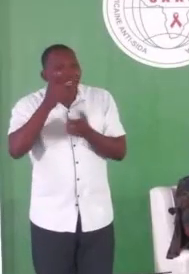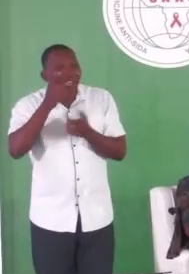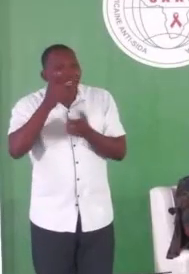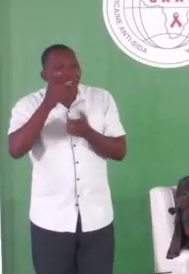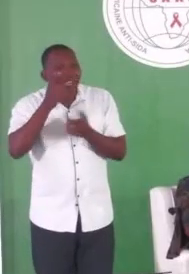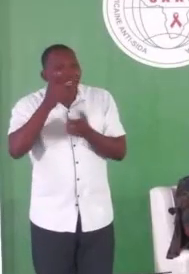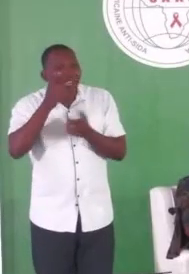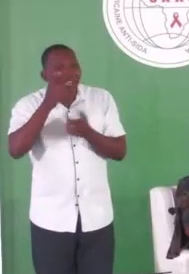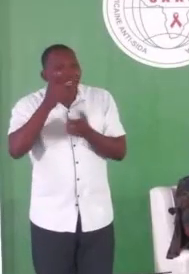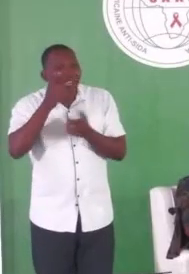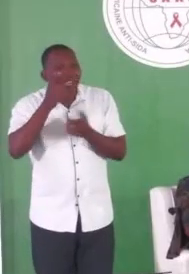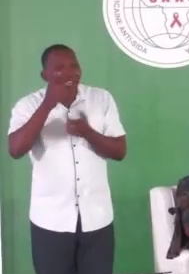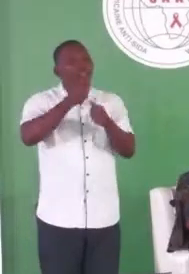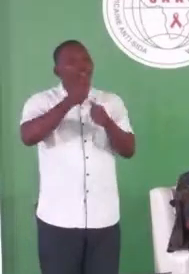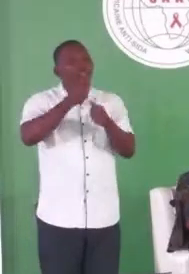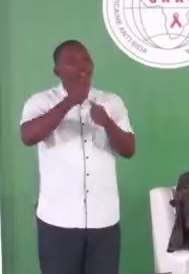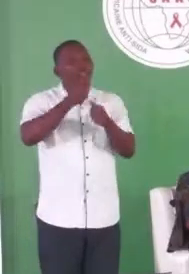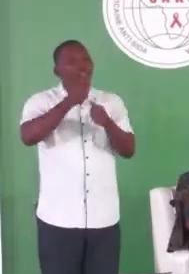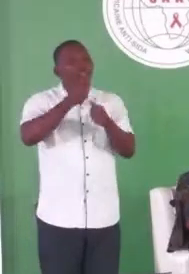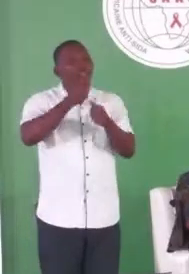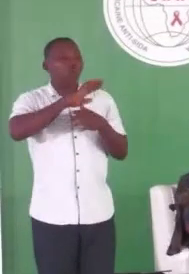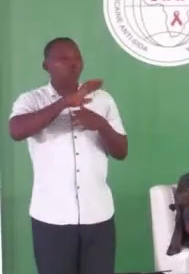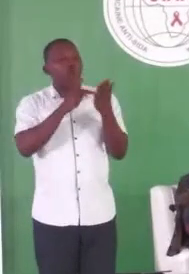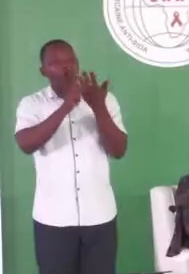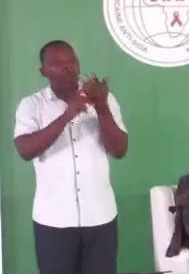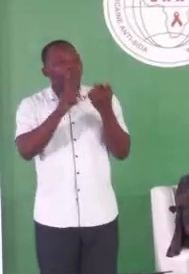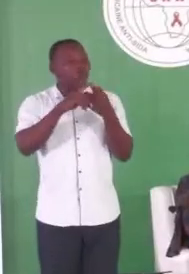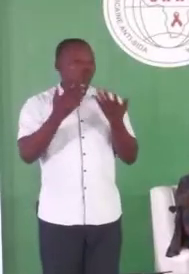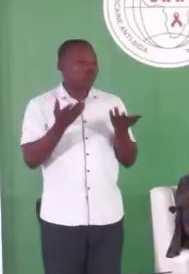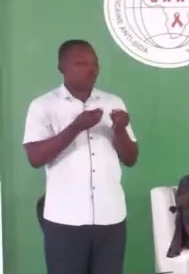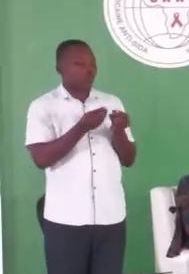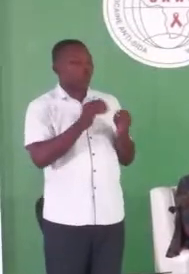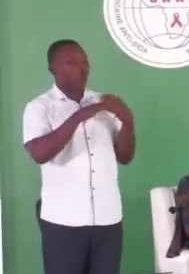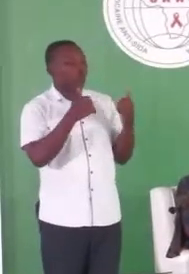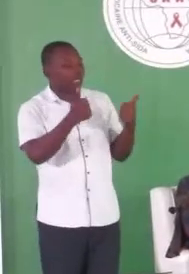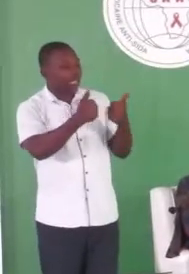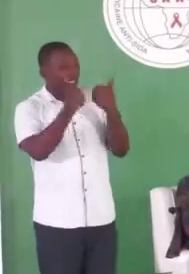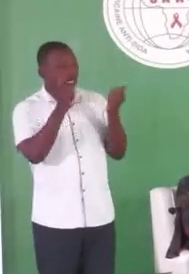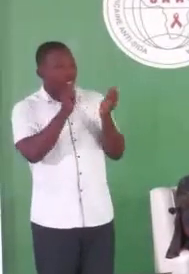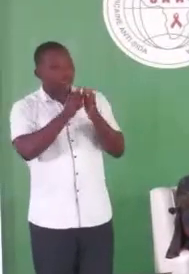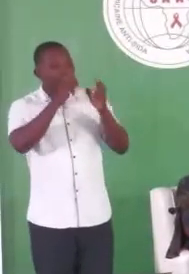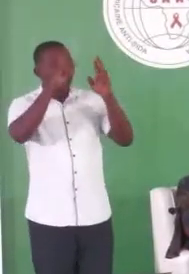you modify your programs to address the challenges that are resulting in a